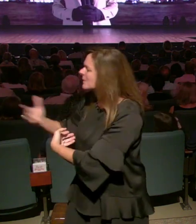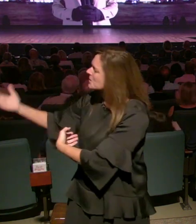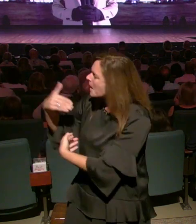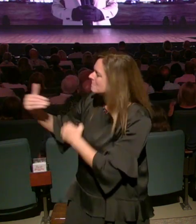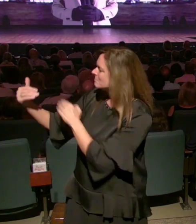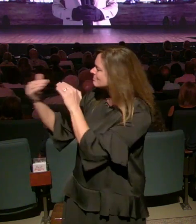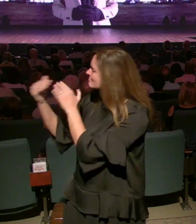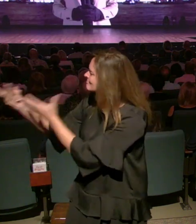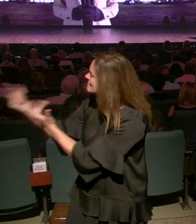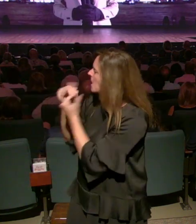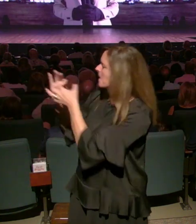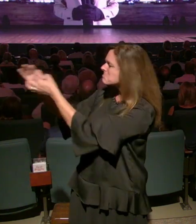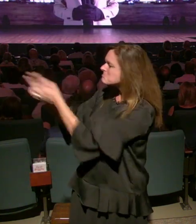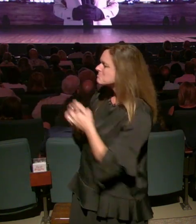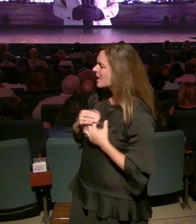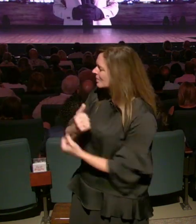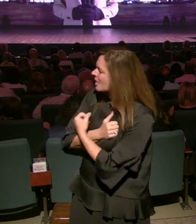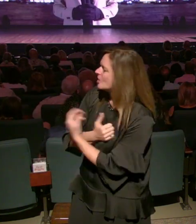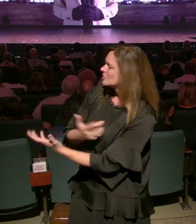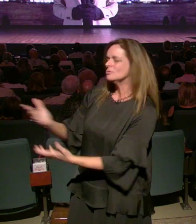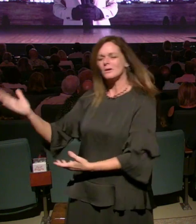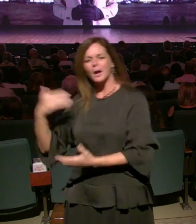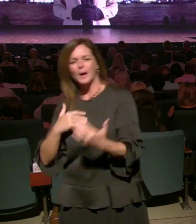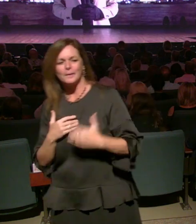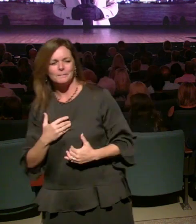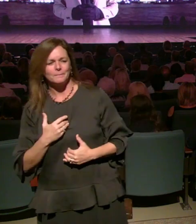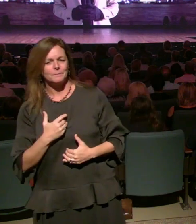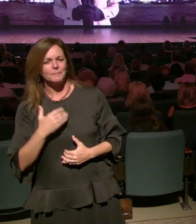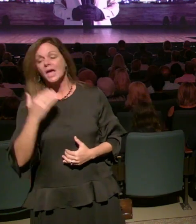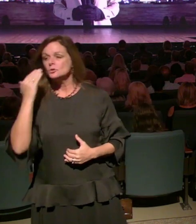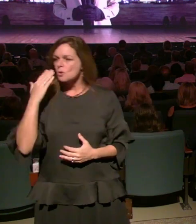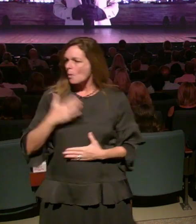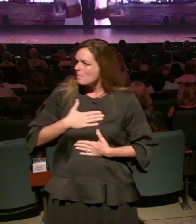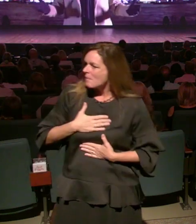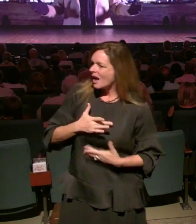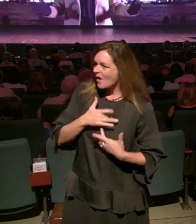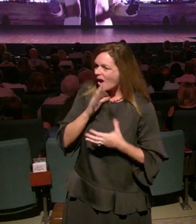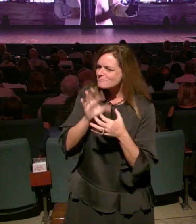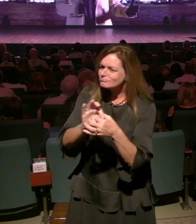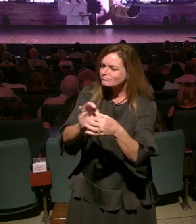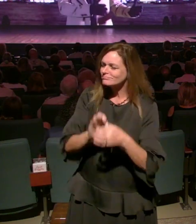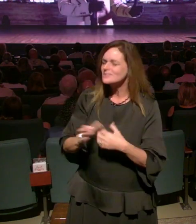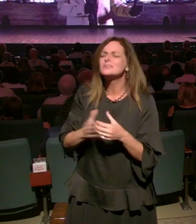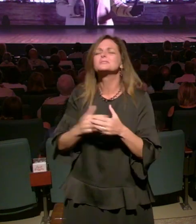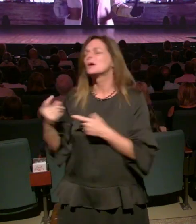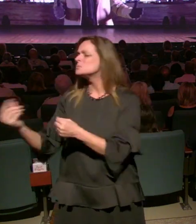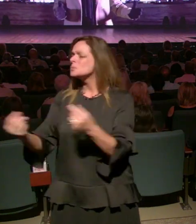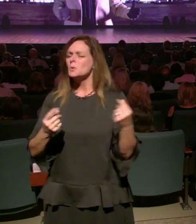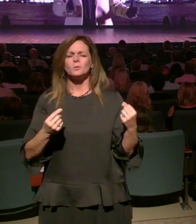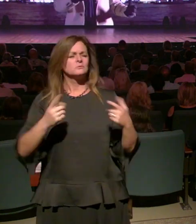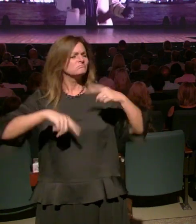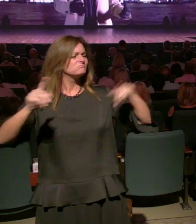me. I want you to see my heart, to see me for who I really am. For all of us, no matter where we are on our